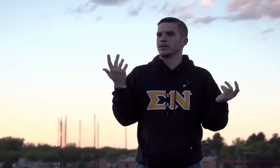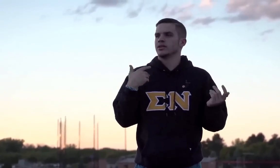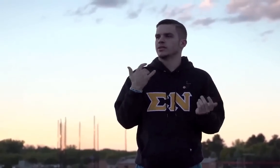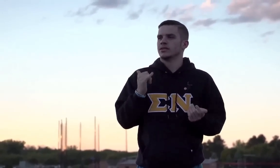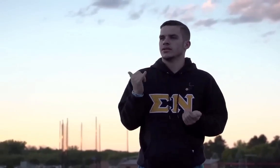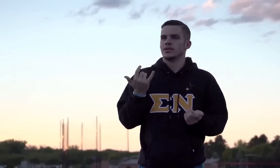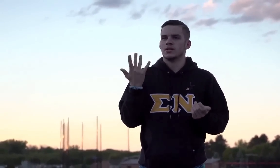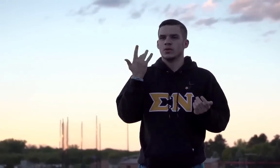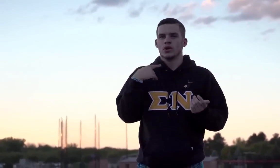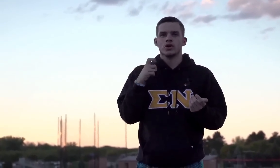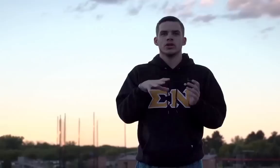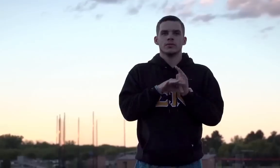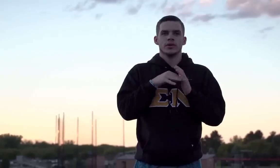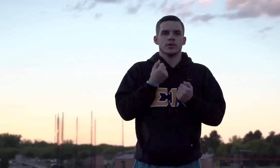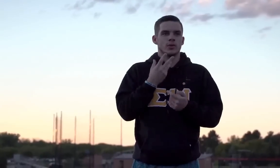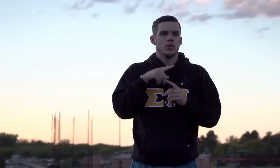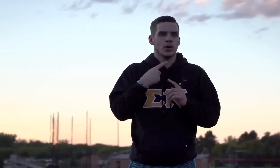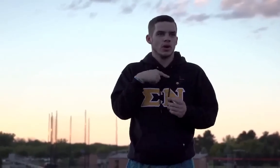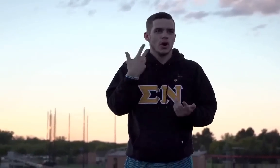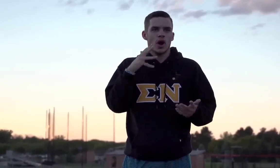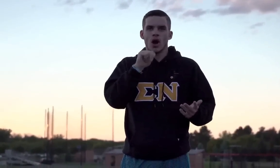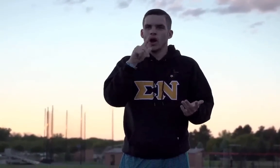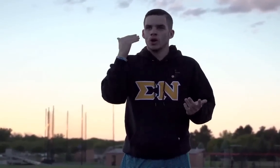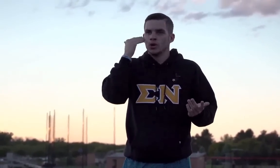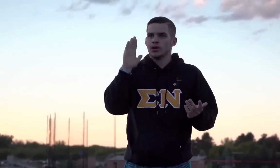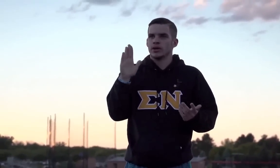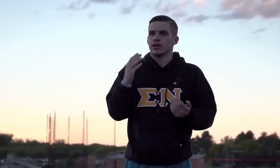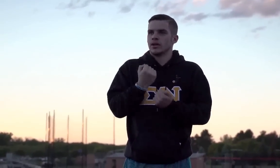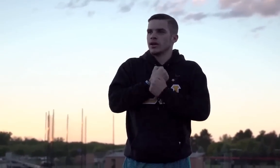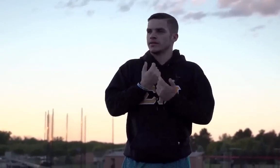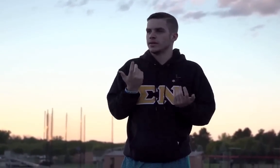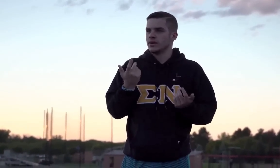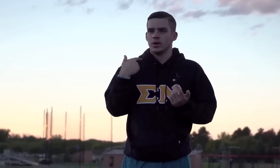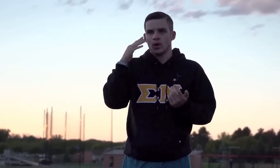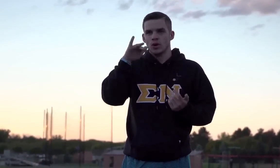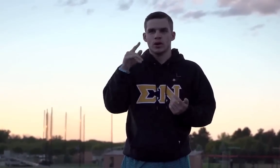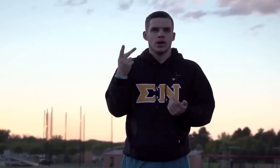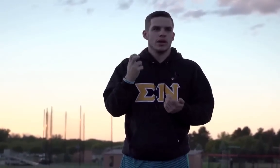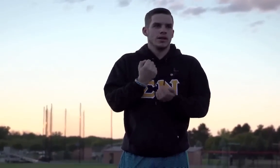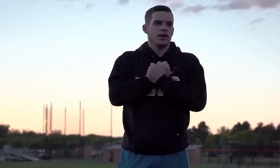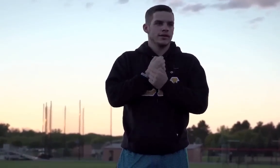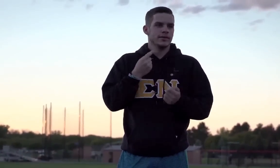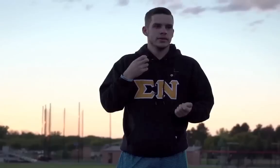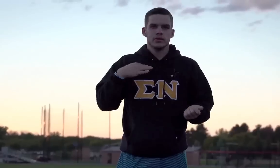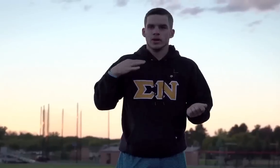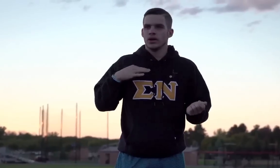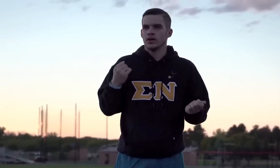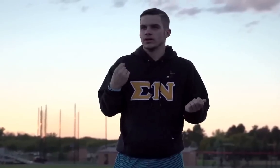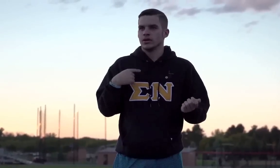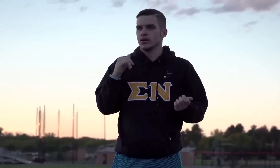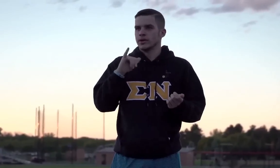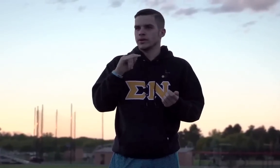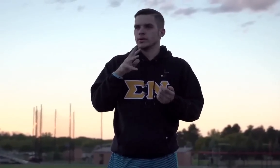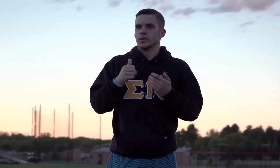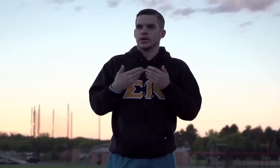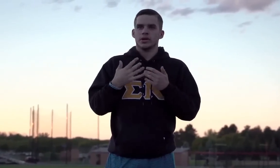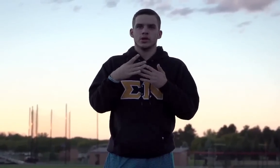figure out how to express how much Ben meant to us and how much he loved the community and the fraternity that he was a part of.